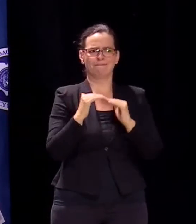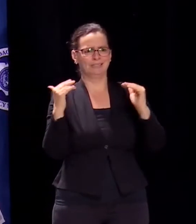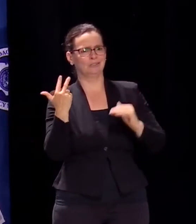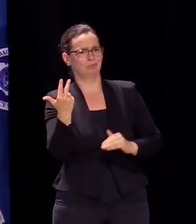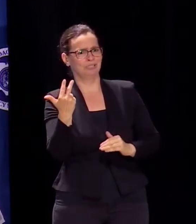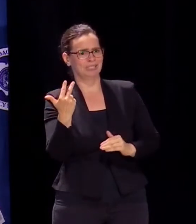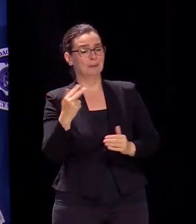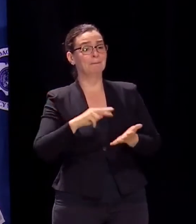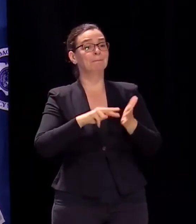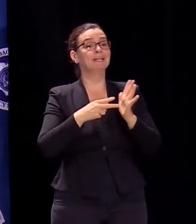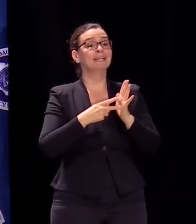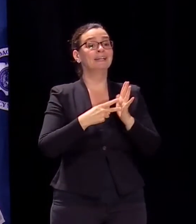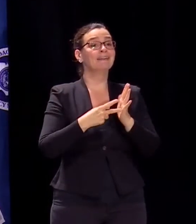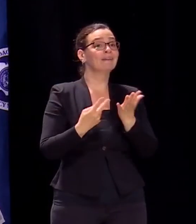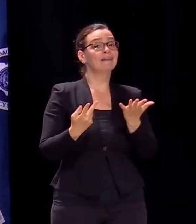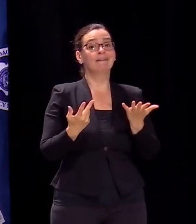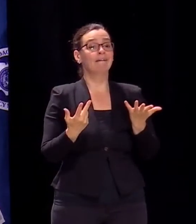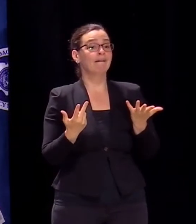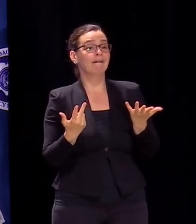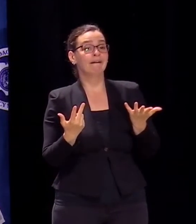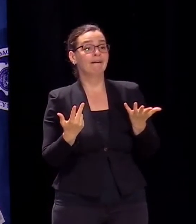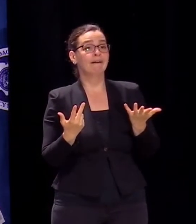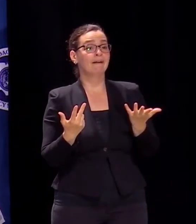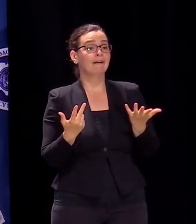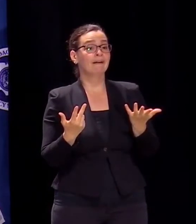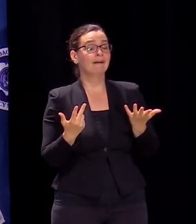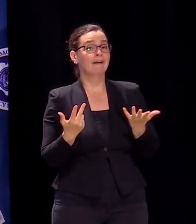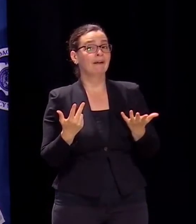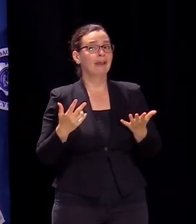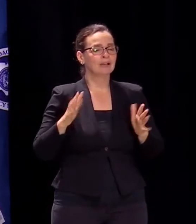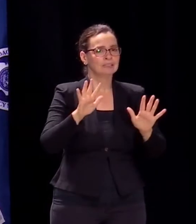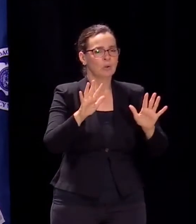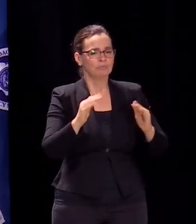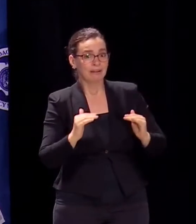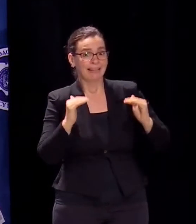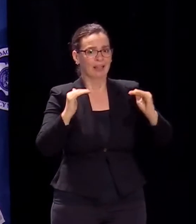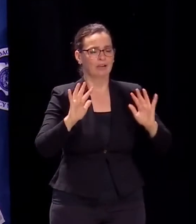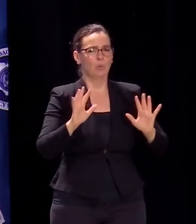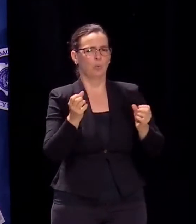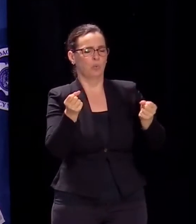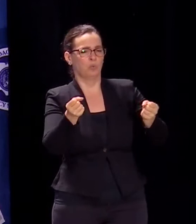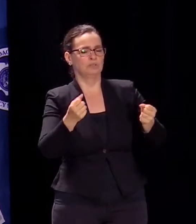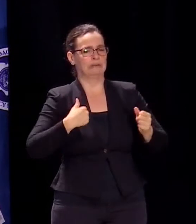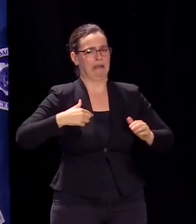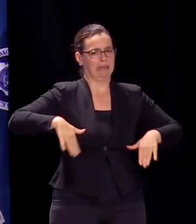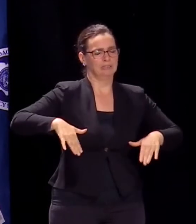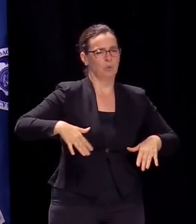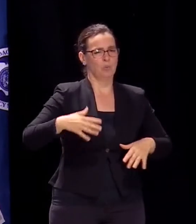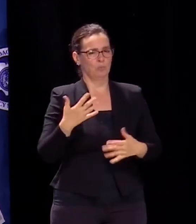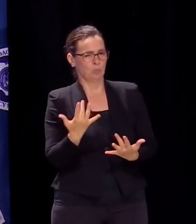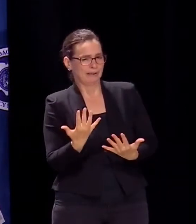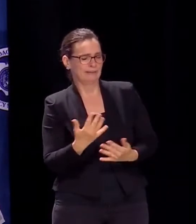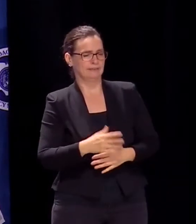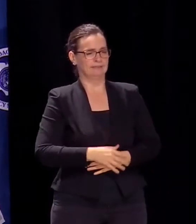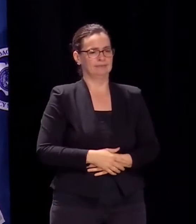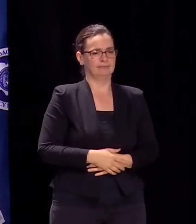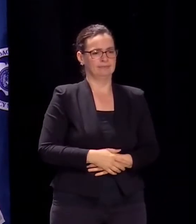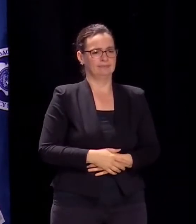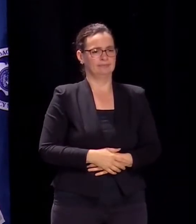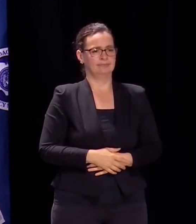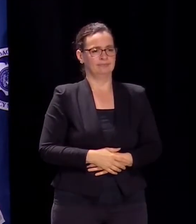point it will. But again, restaurants, certainly those who are tracking who's in their building and at